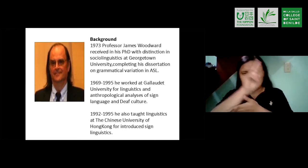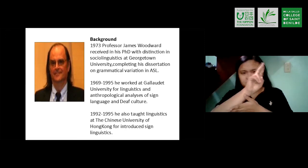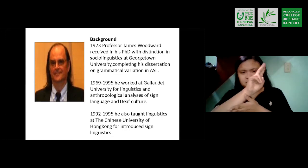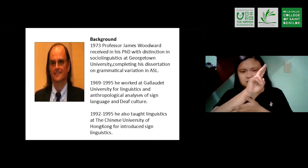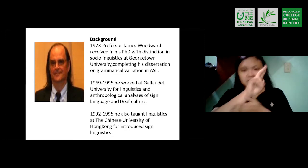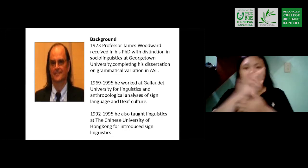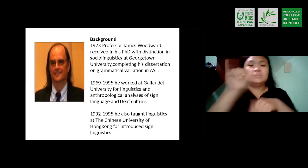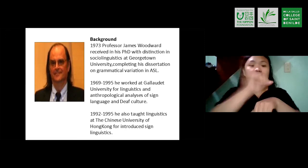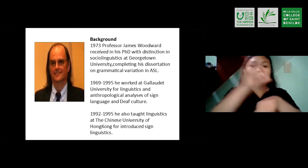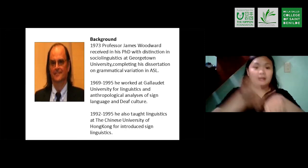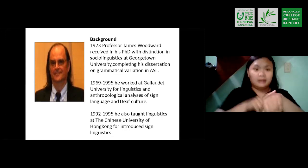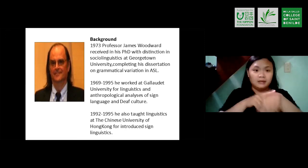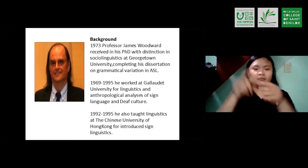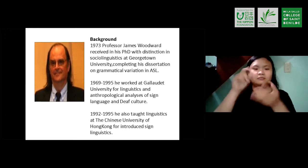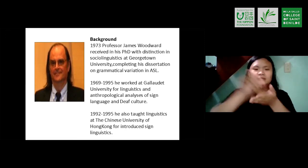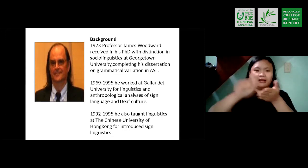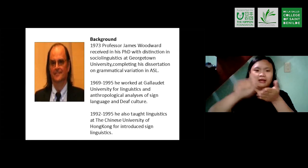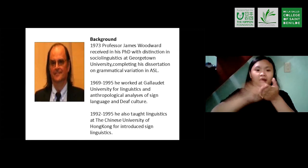Georgetown University.